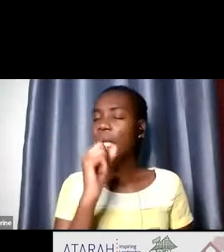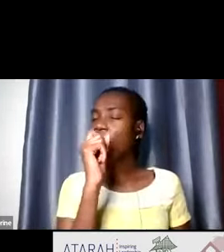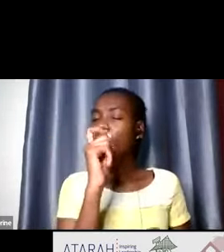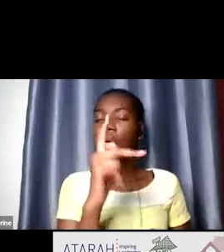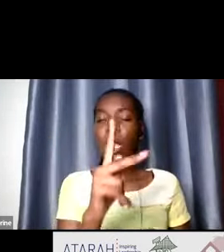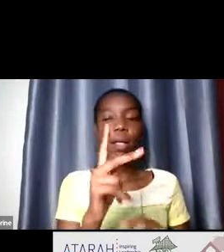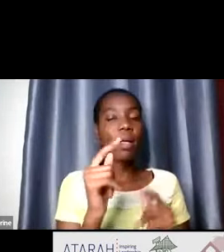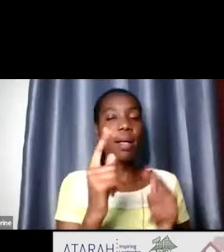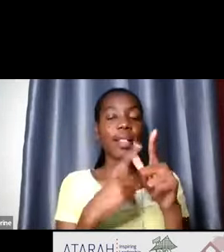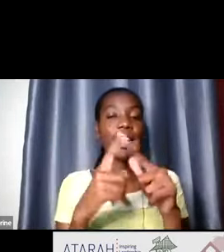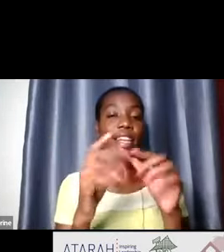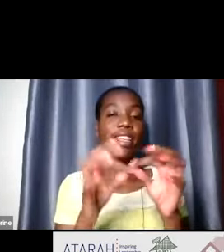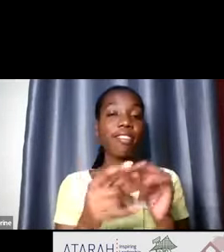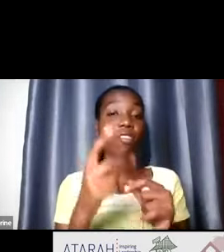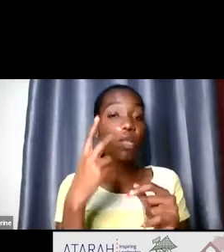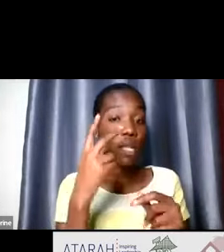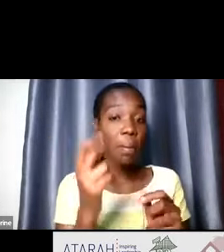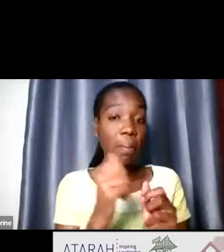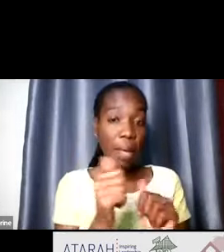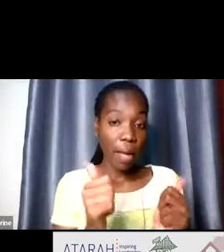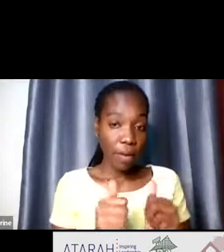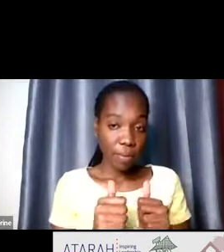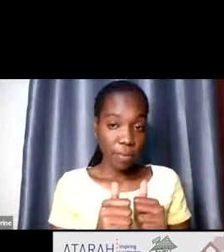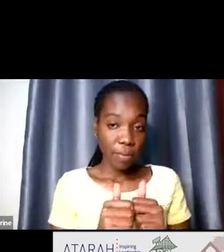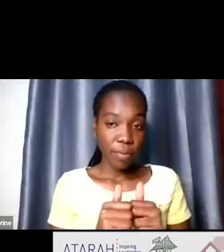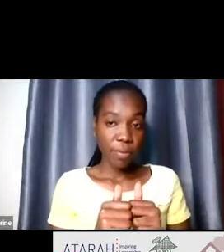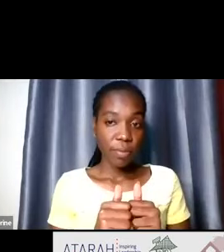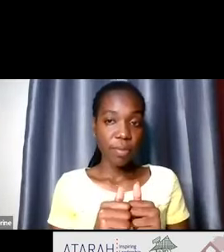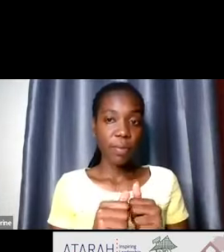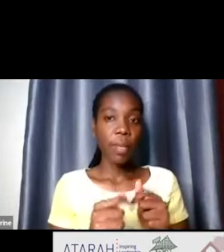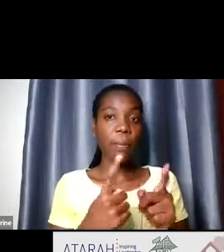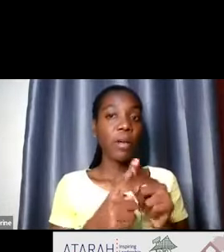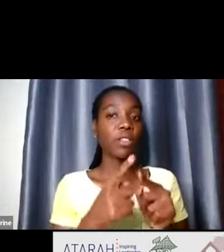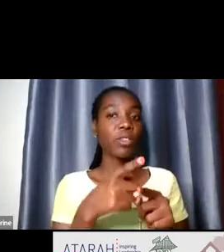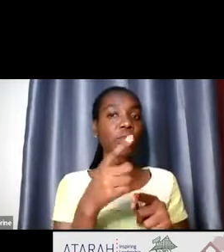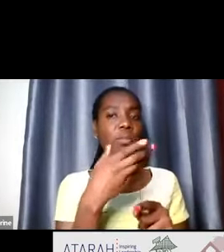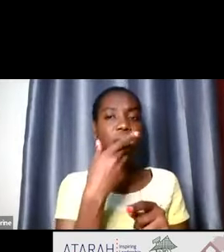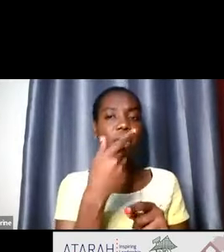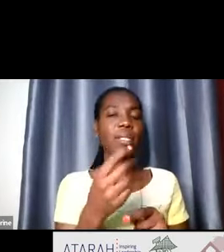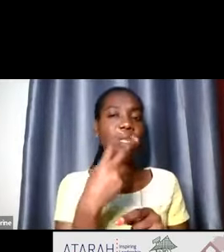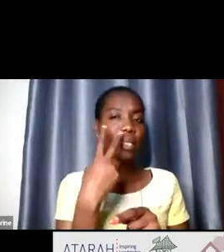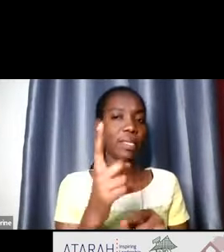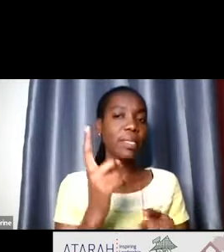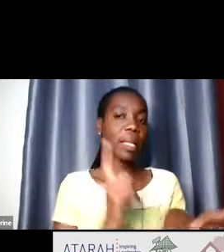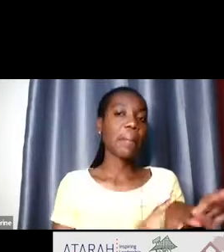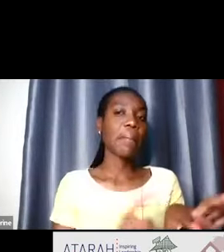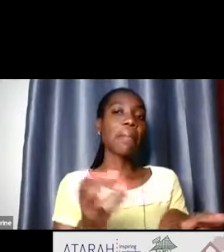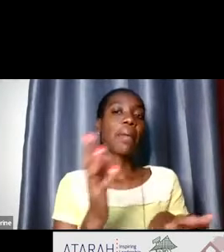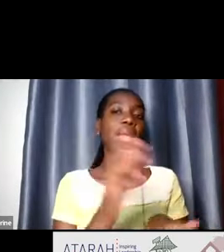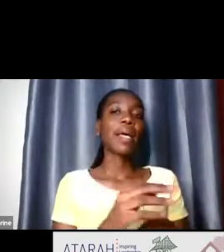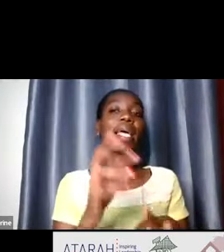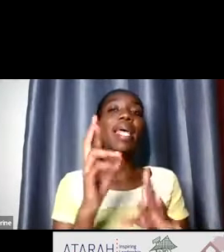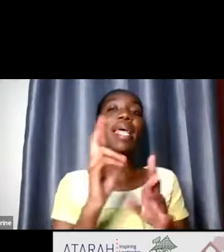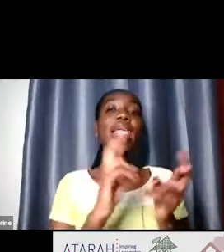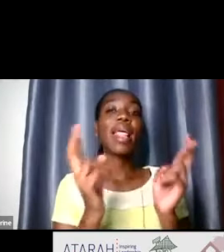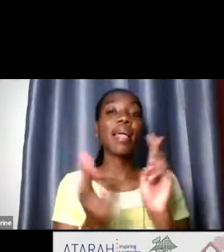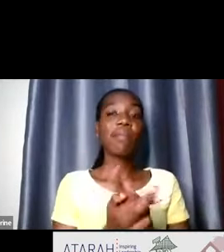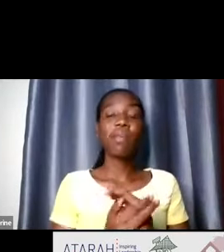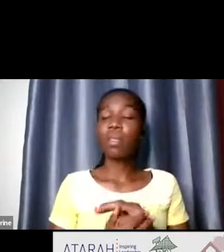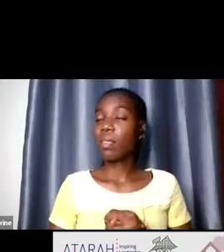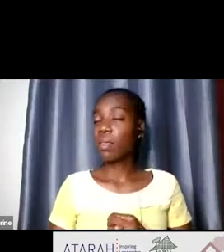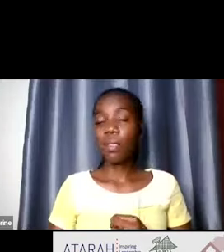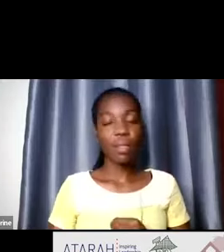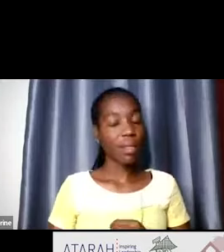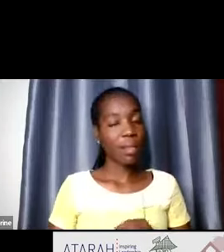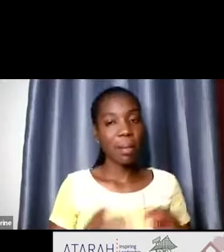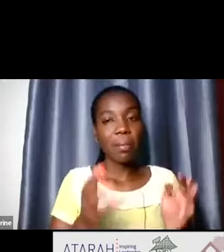you have never seen this, if you should see people when they're brought to rehab, the person is actually almost on the verge